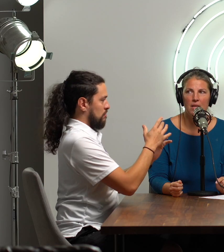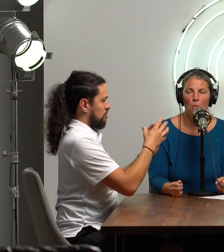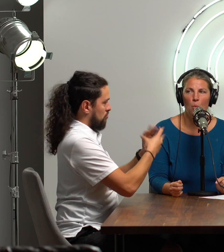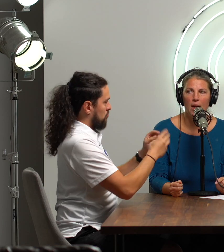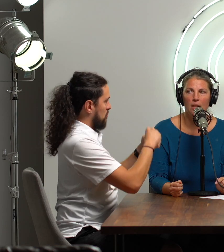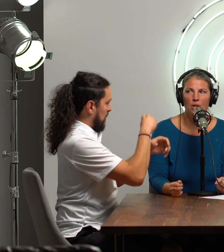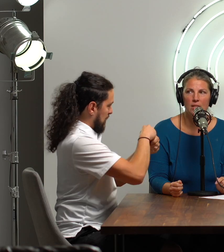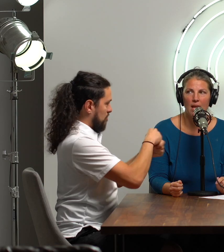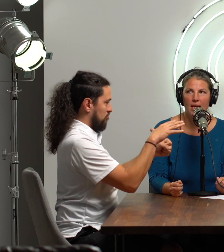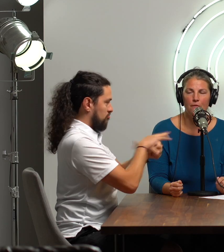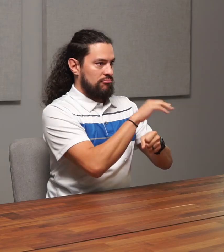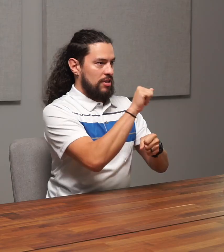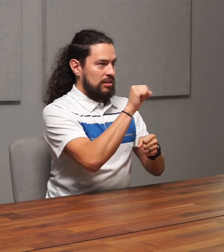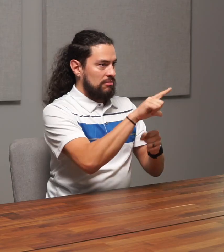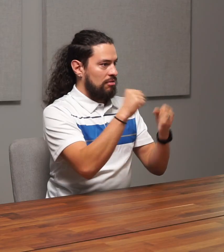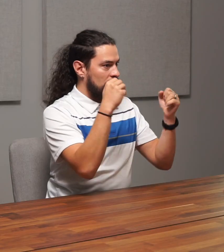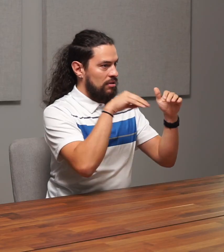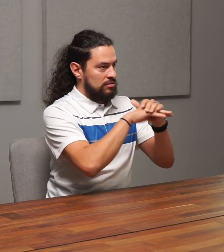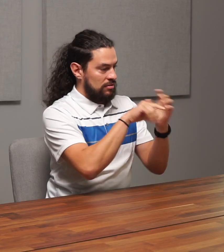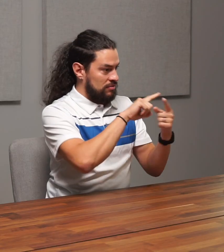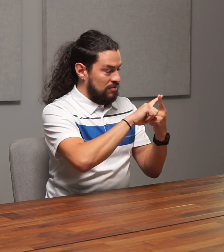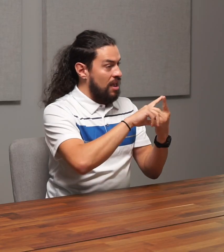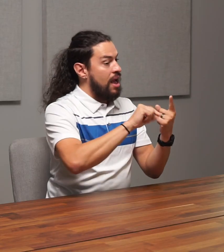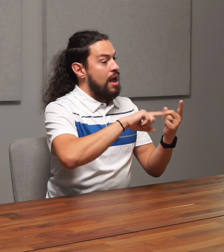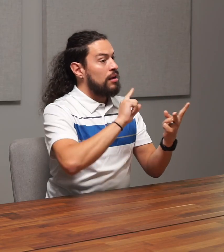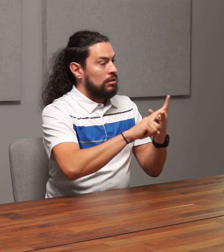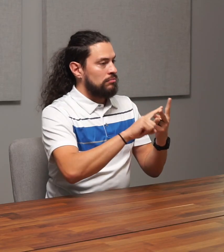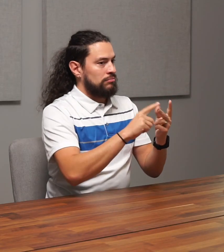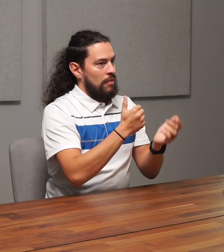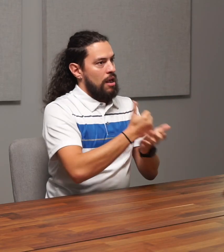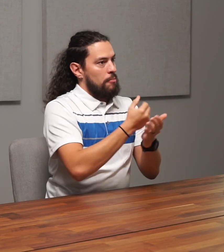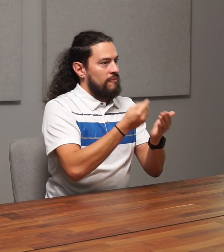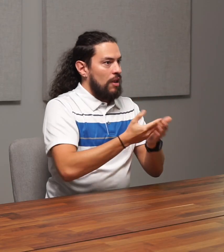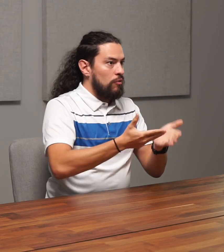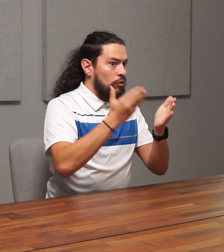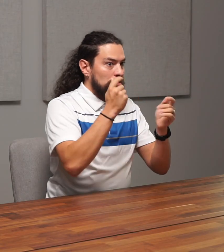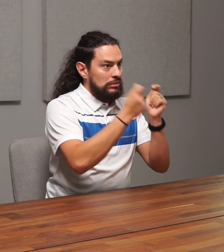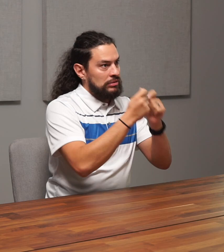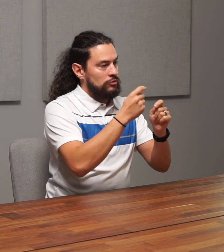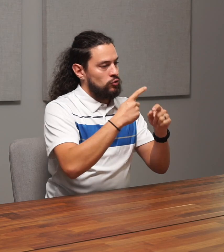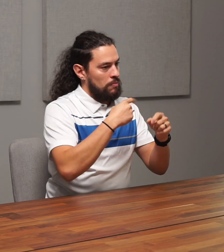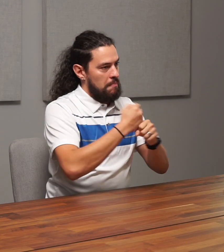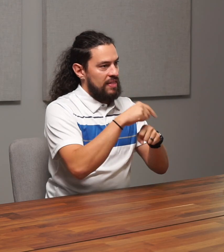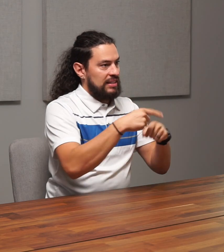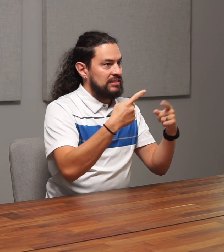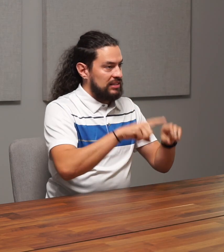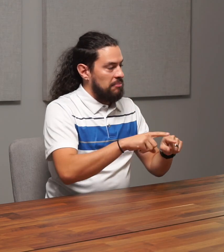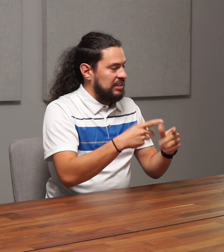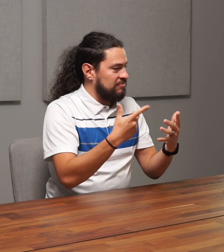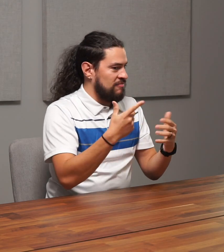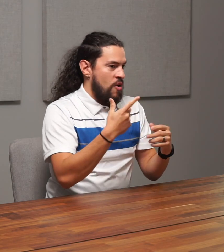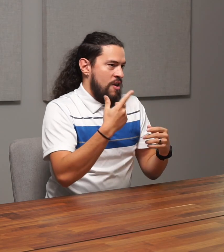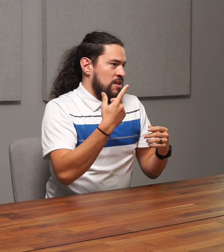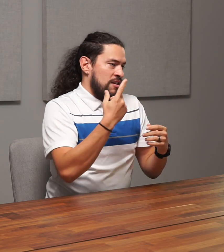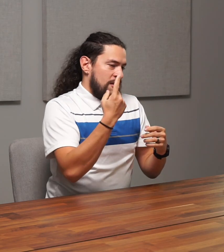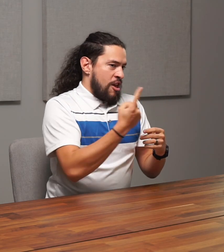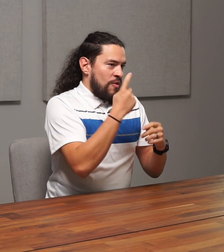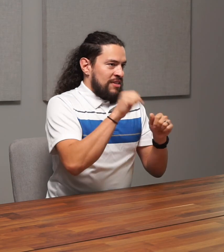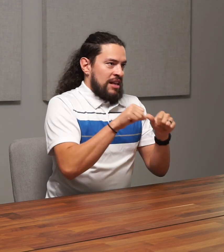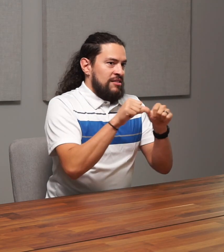what it looks like if we were to do the full story of jesus in asl and that pilot was created to start